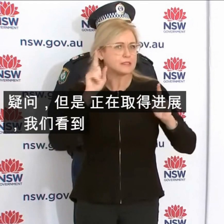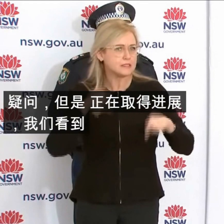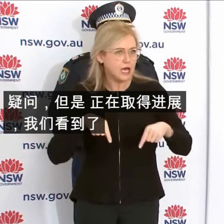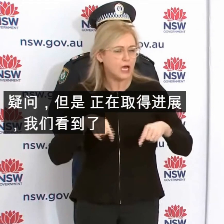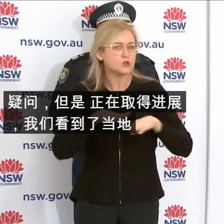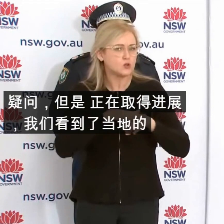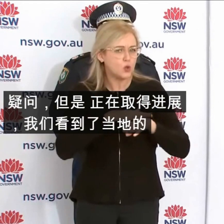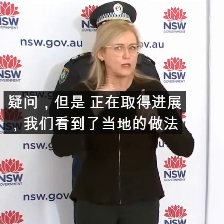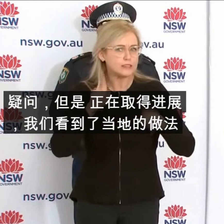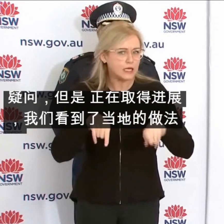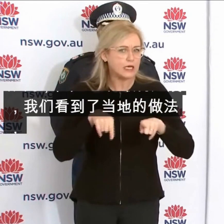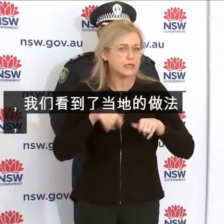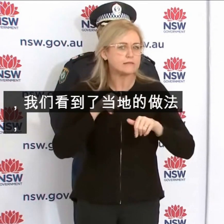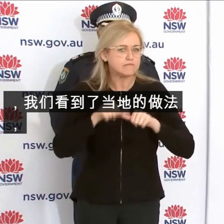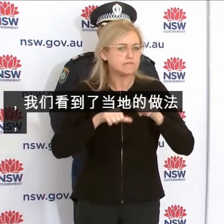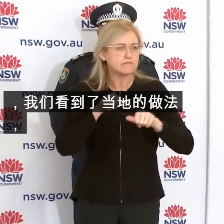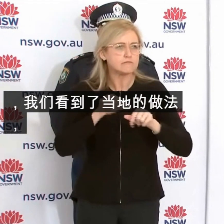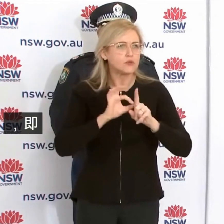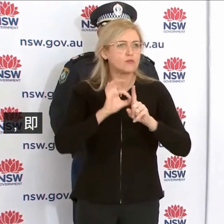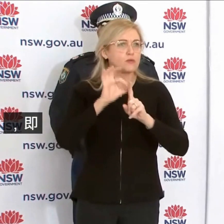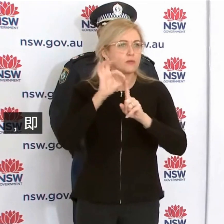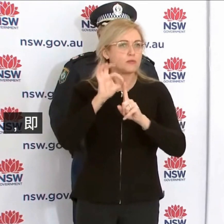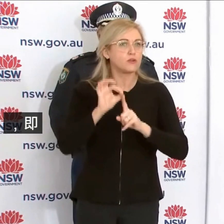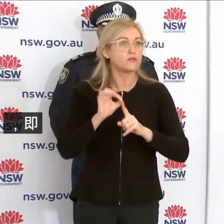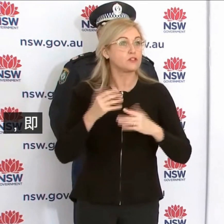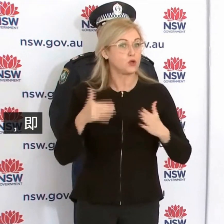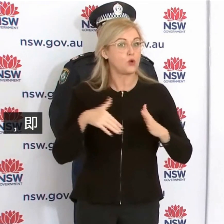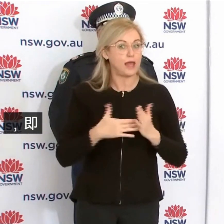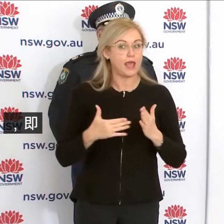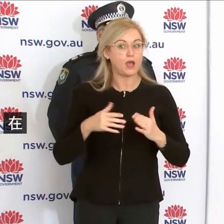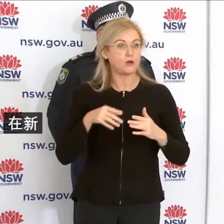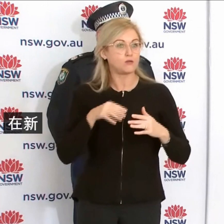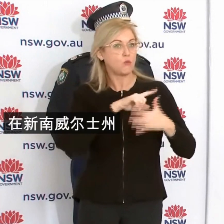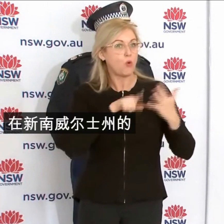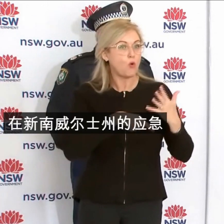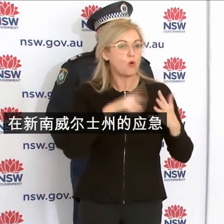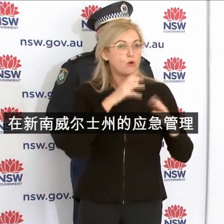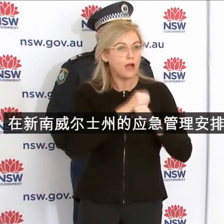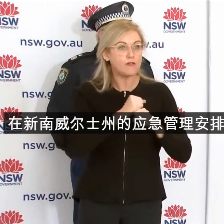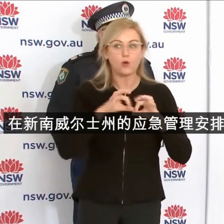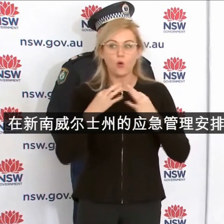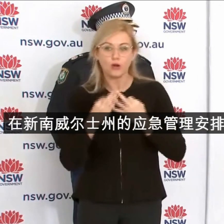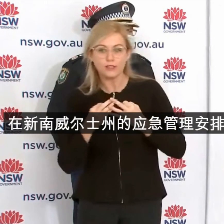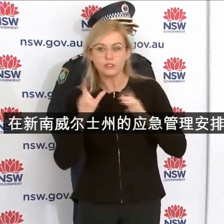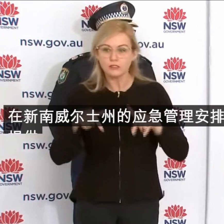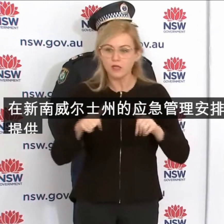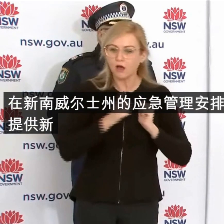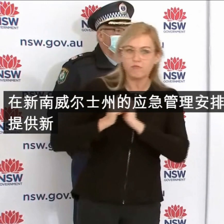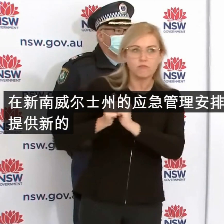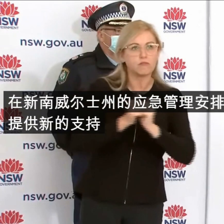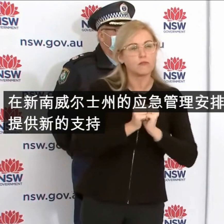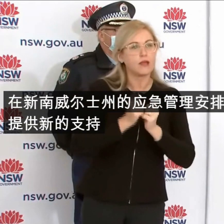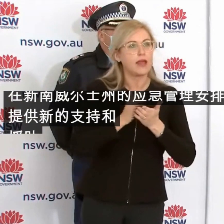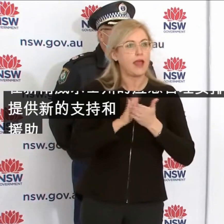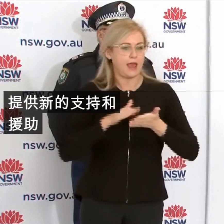we're seeing that local approach, that engagement right across the emergency management arrangements here in New South Wales, extending out to